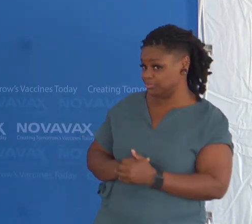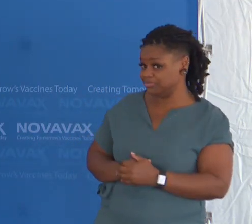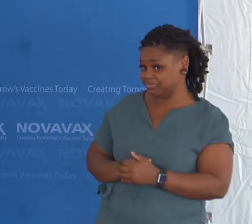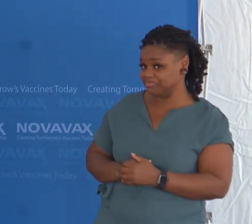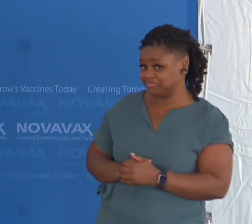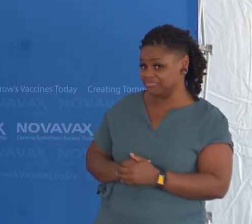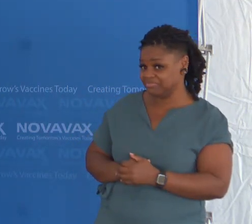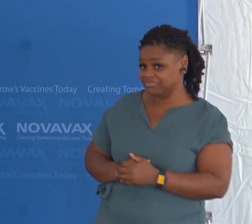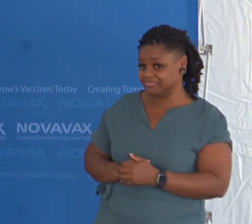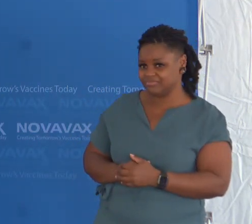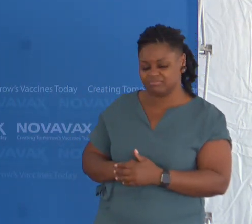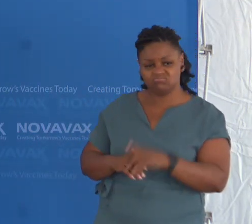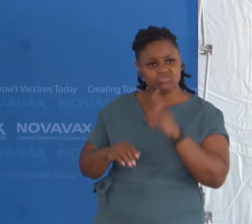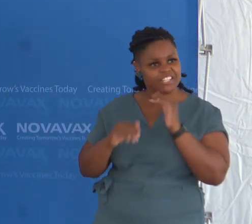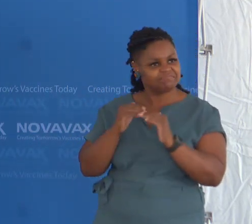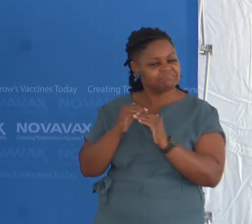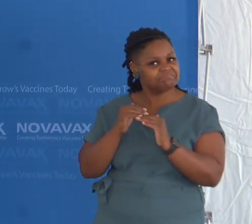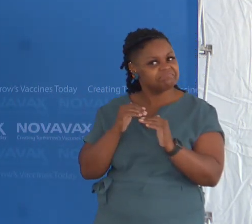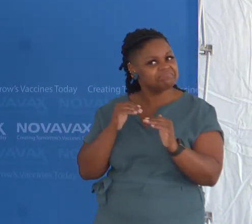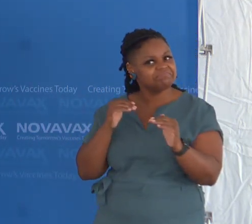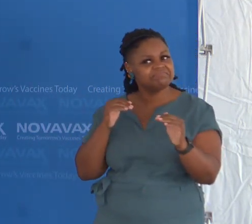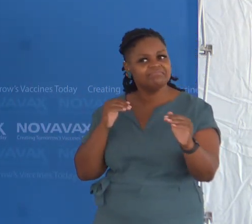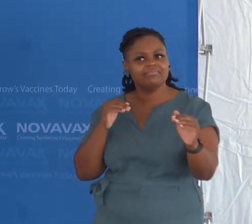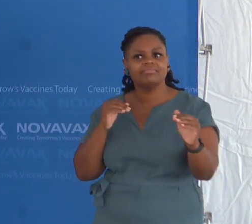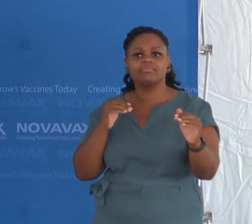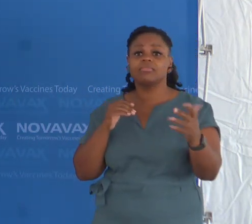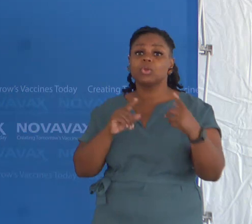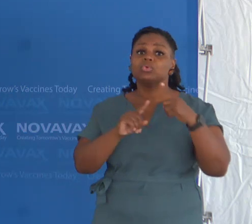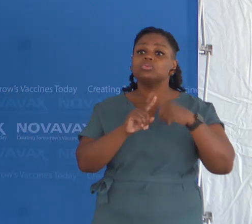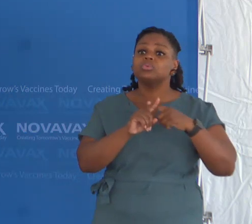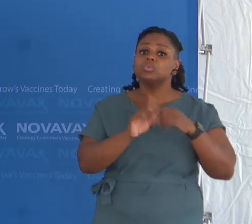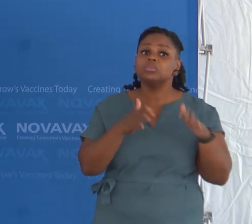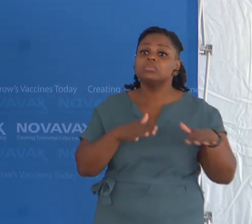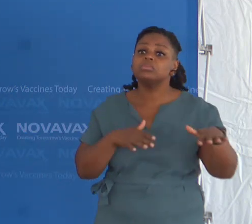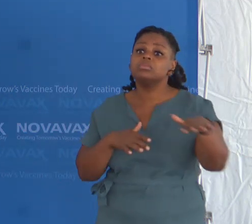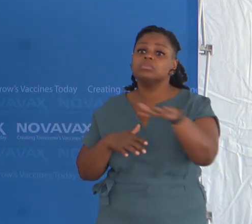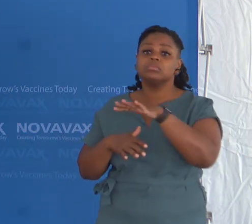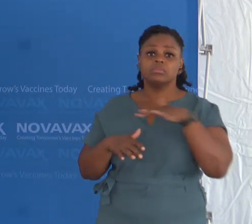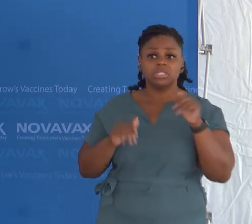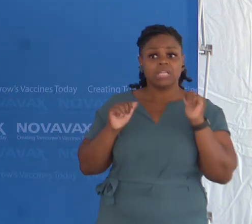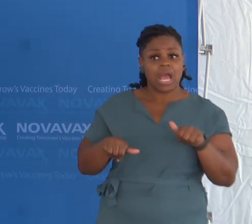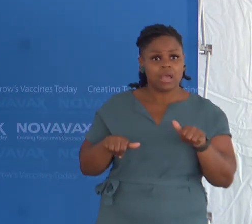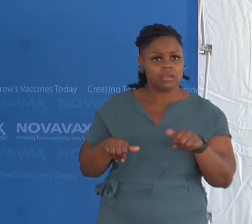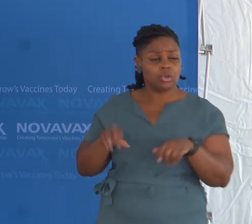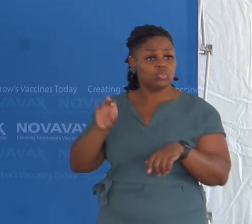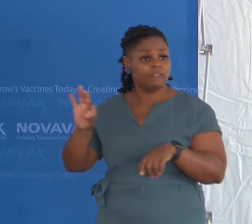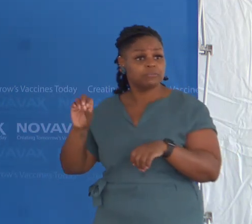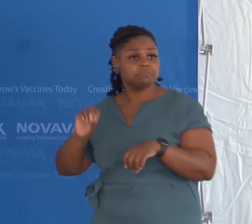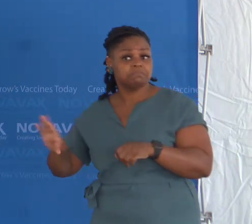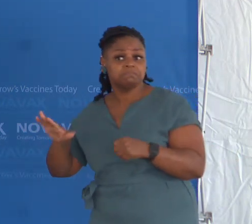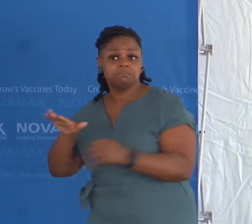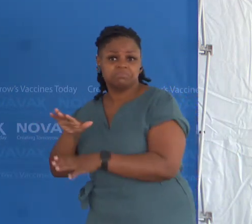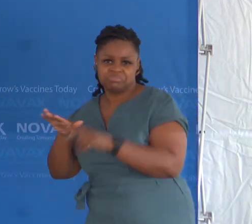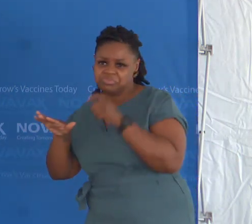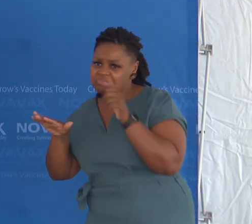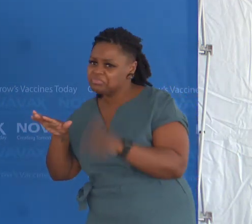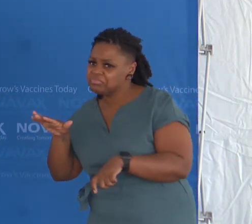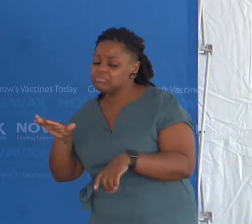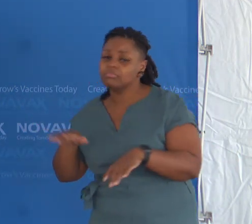freeze it at -70. And we make vaccines that can be made in very high quantities. If you don't have all 4 of